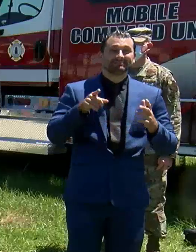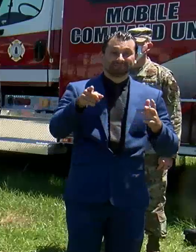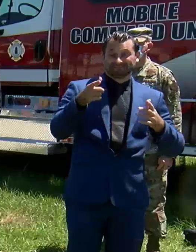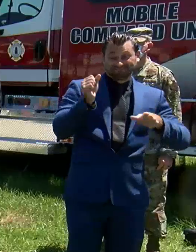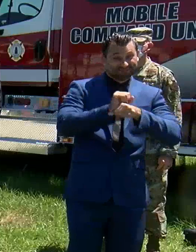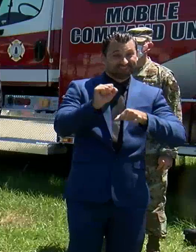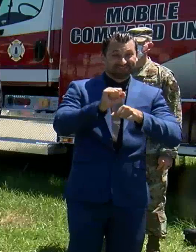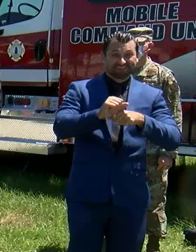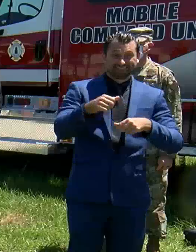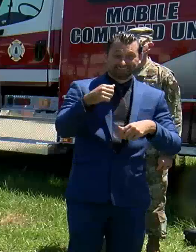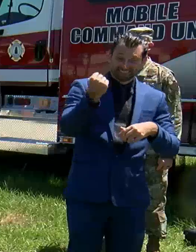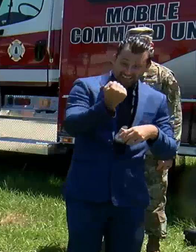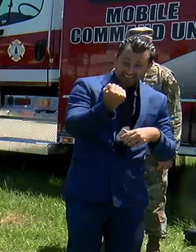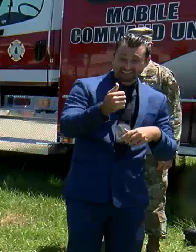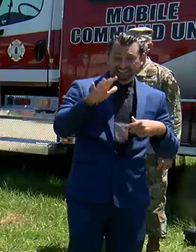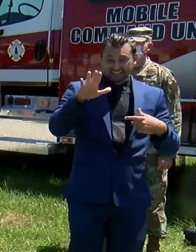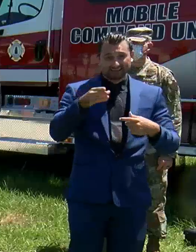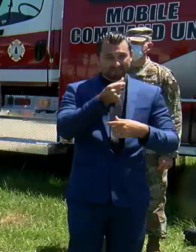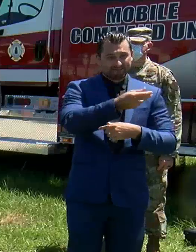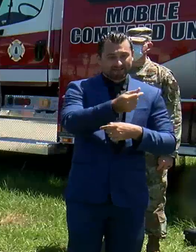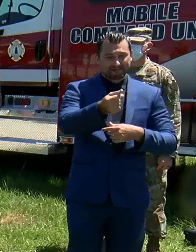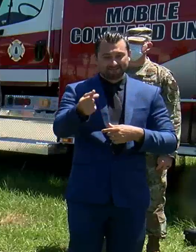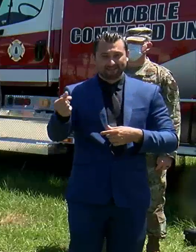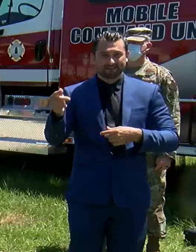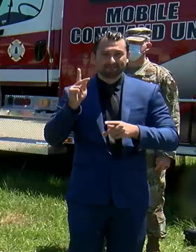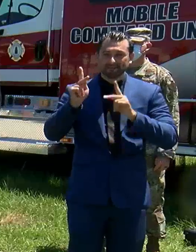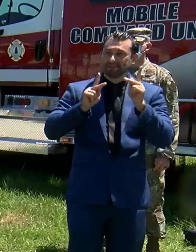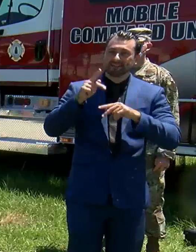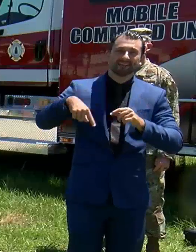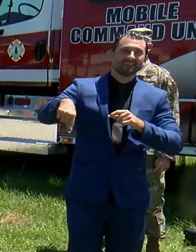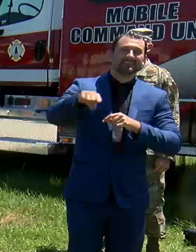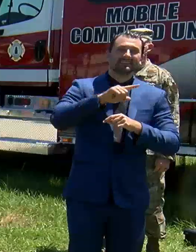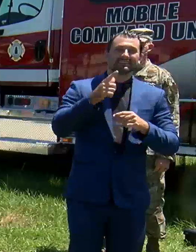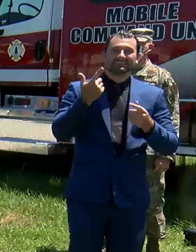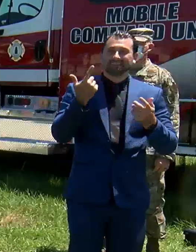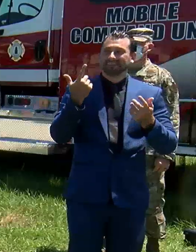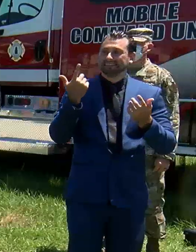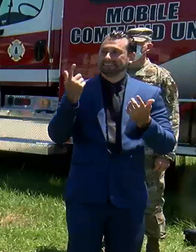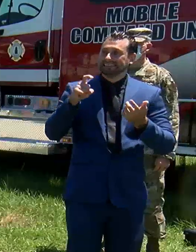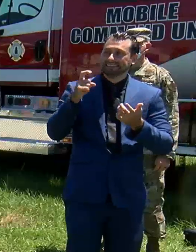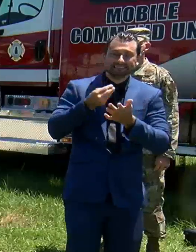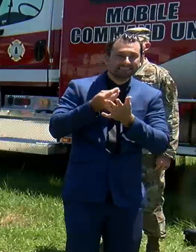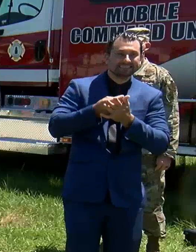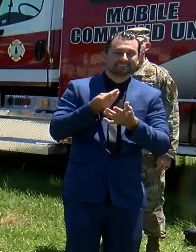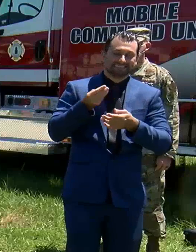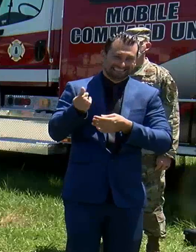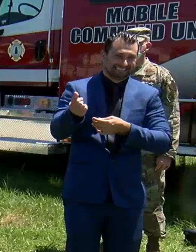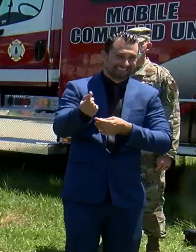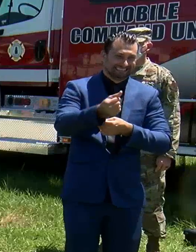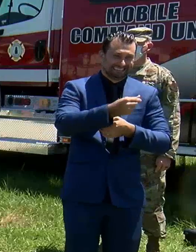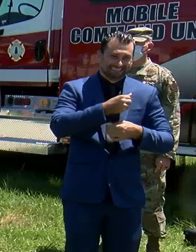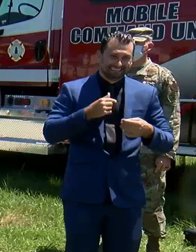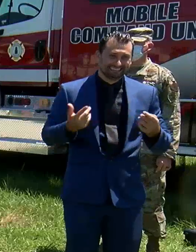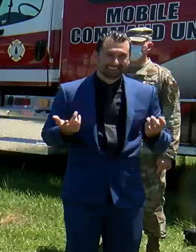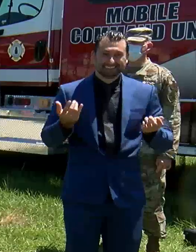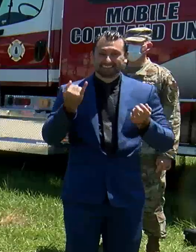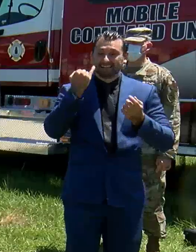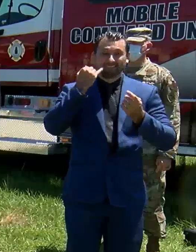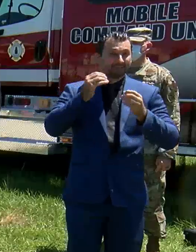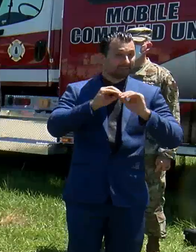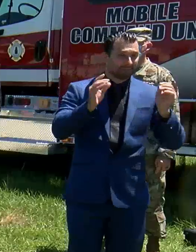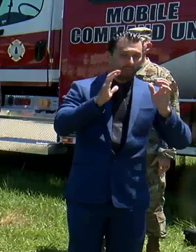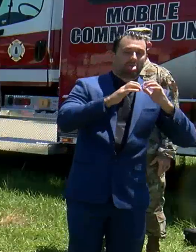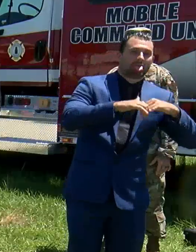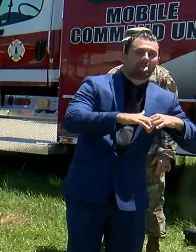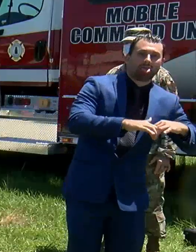in payments on these Mondays, and that's great, they actually take the interface down. You can still apply on Pega or send